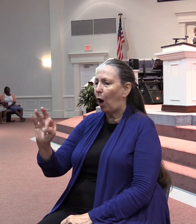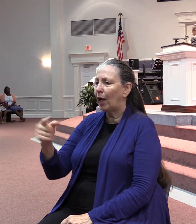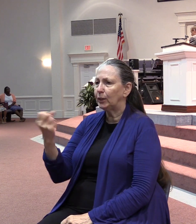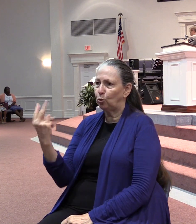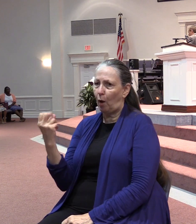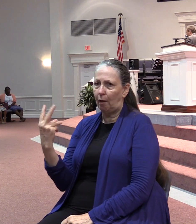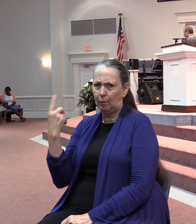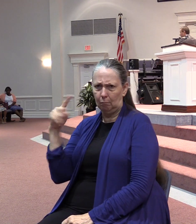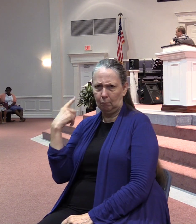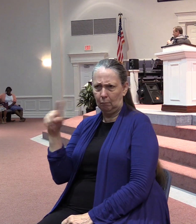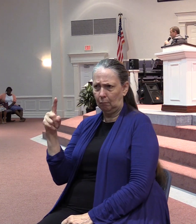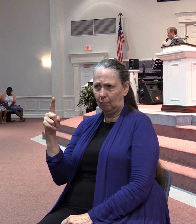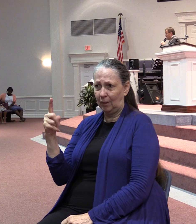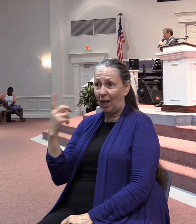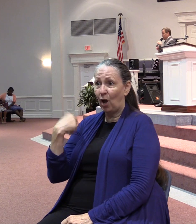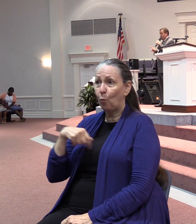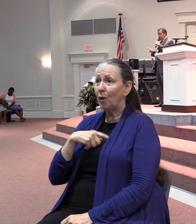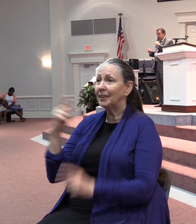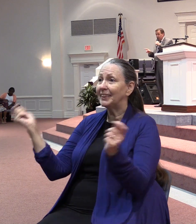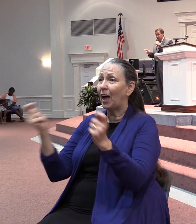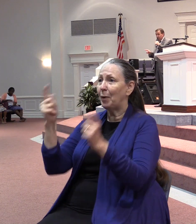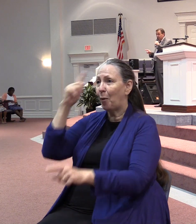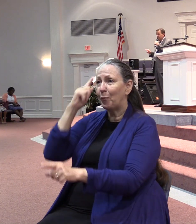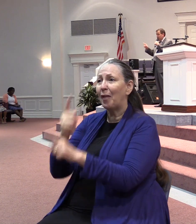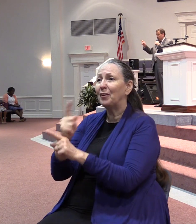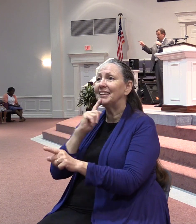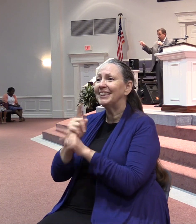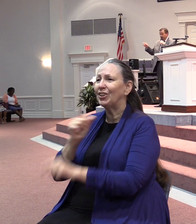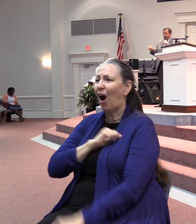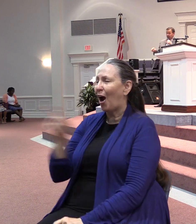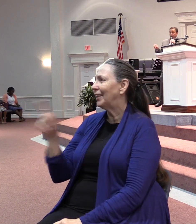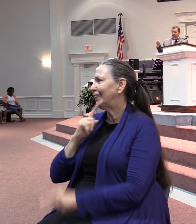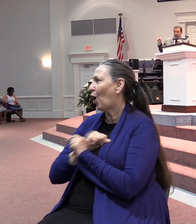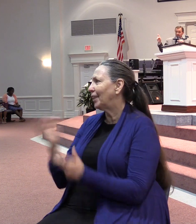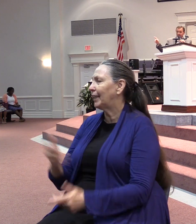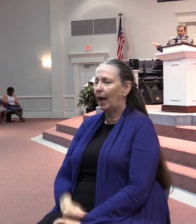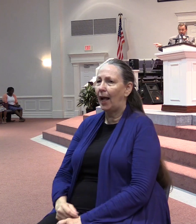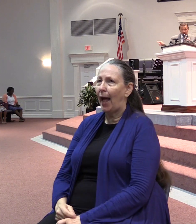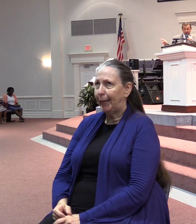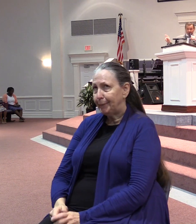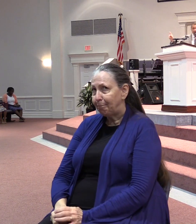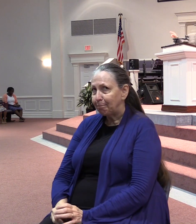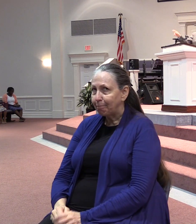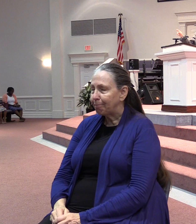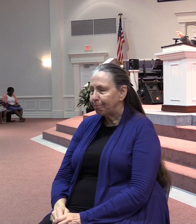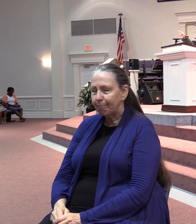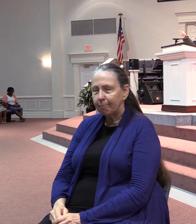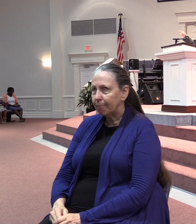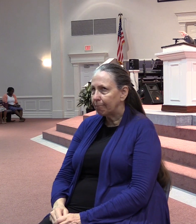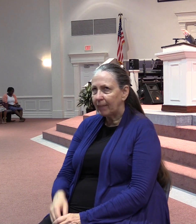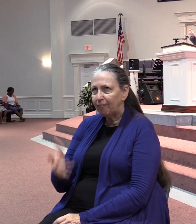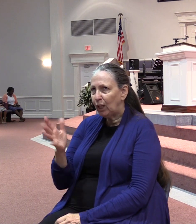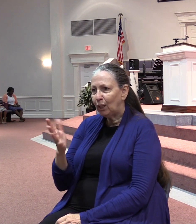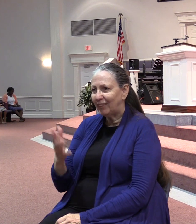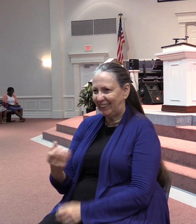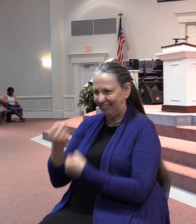12th. We're going to celebrate Brother and Sister Arnold. I know she's here. She's shaking her head no, so she's going to get